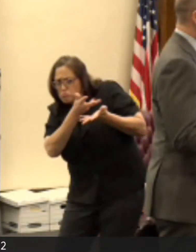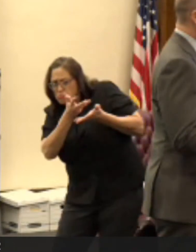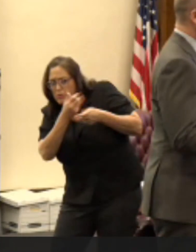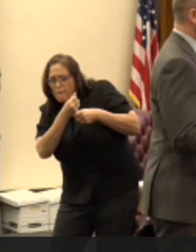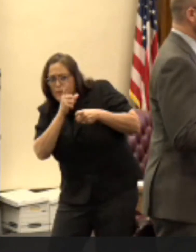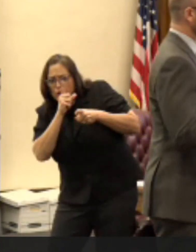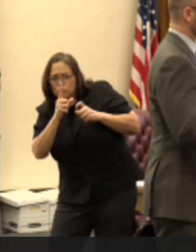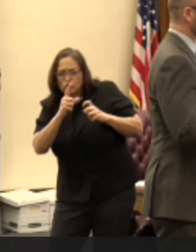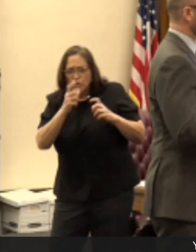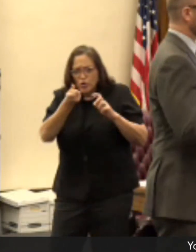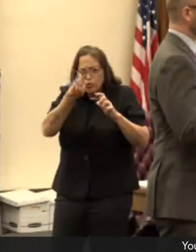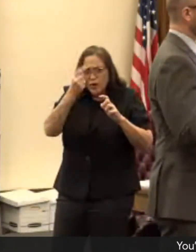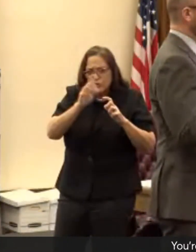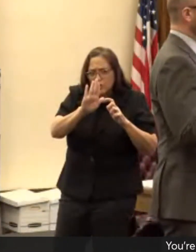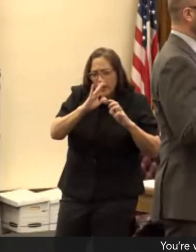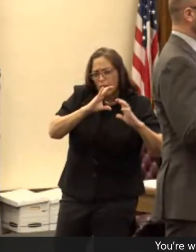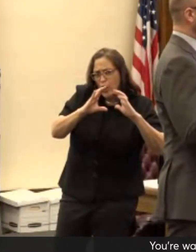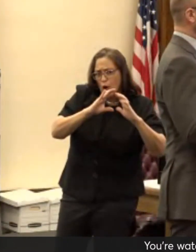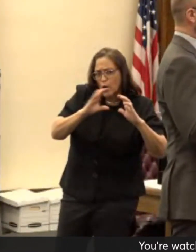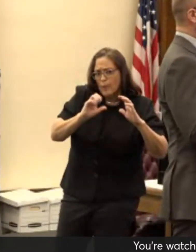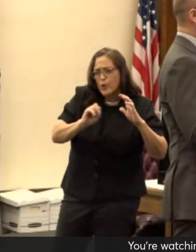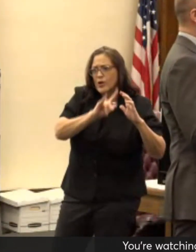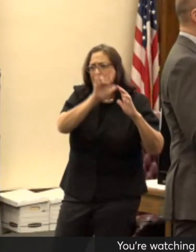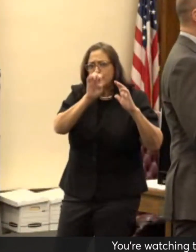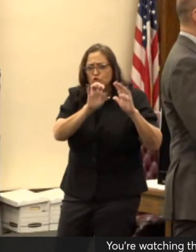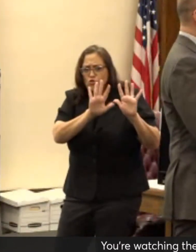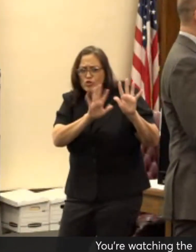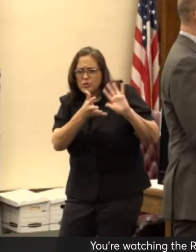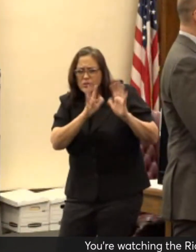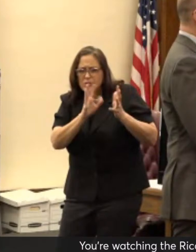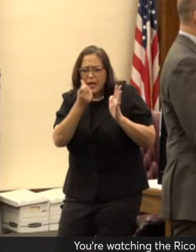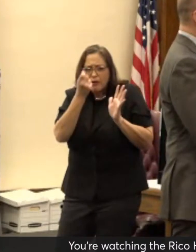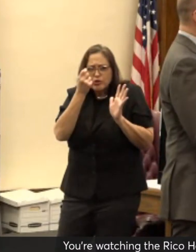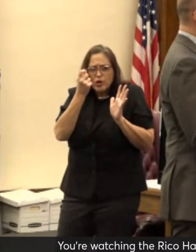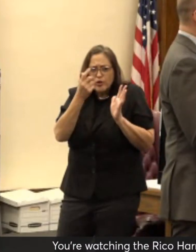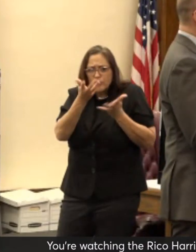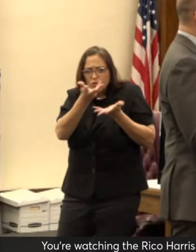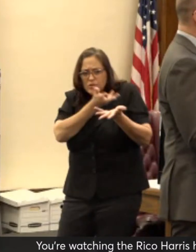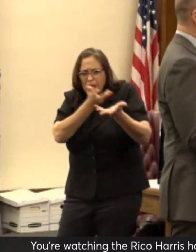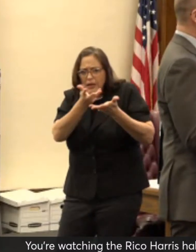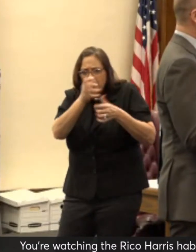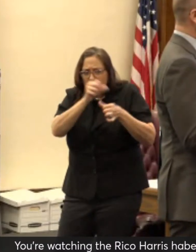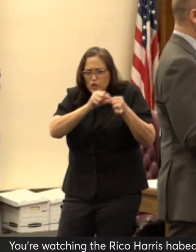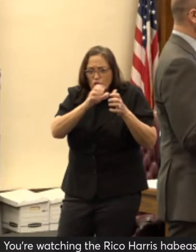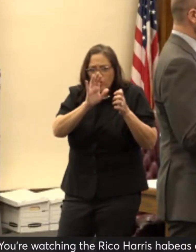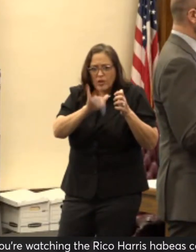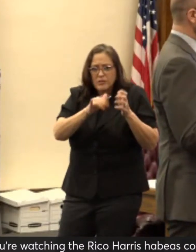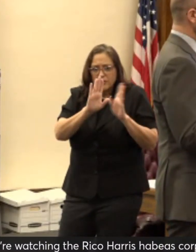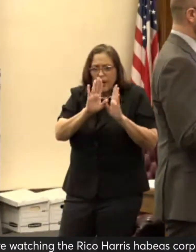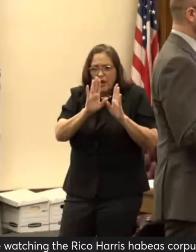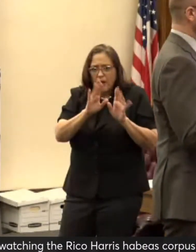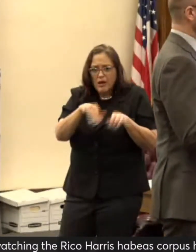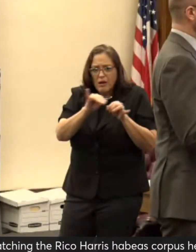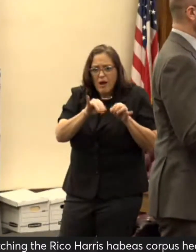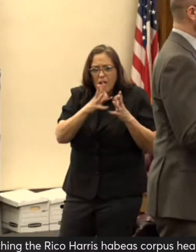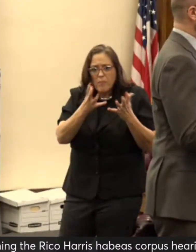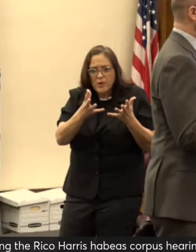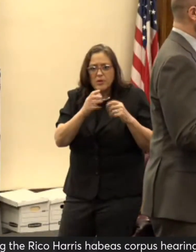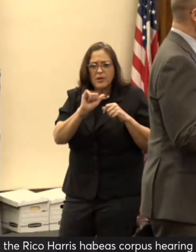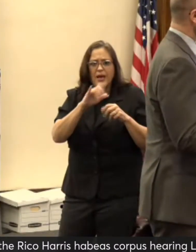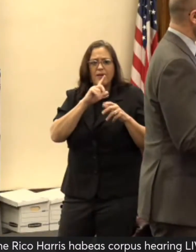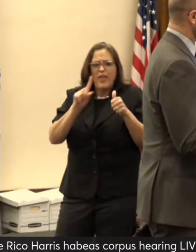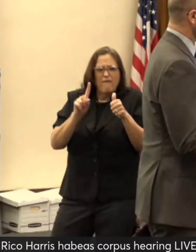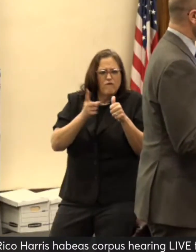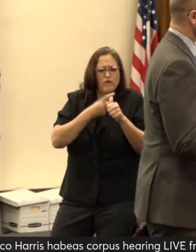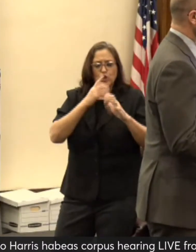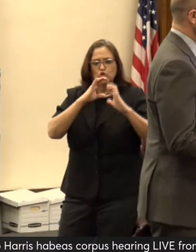communication style, or to ensure kind of an understanding? Is there kind of a threshold conversation?